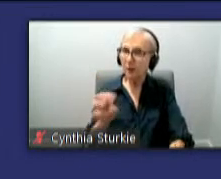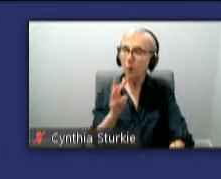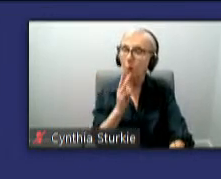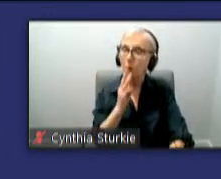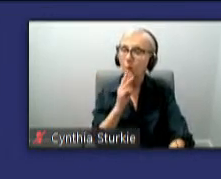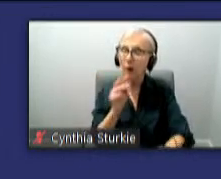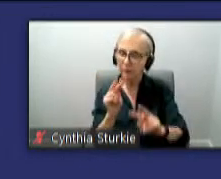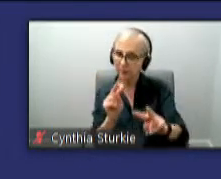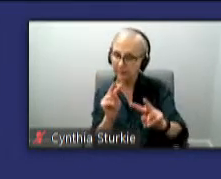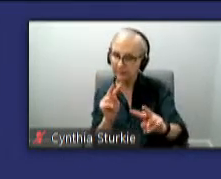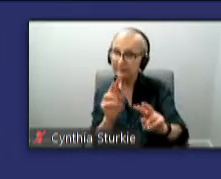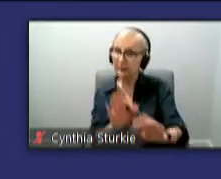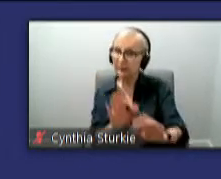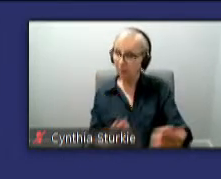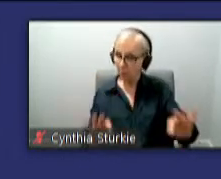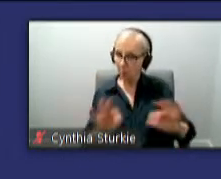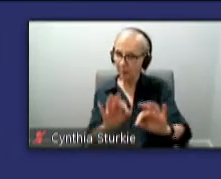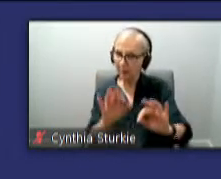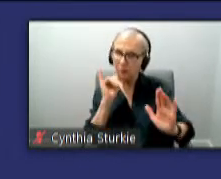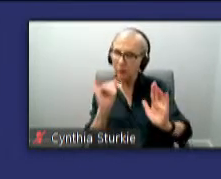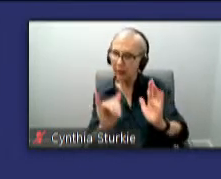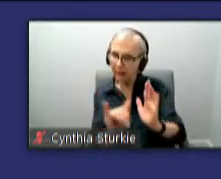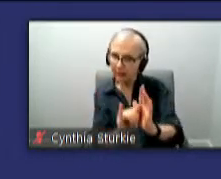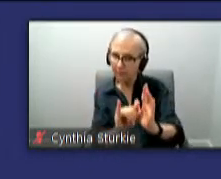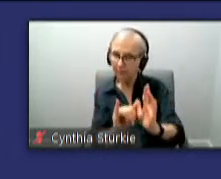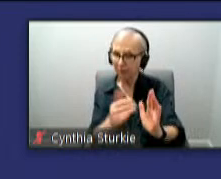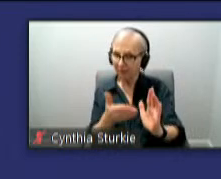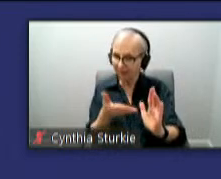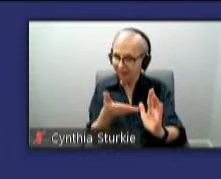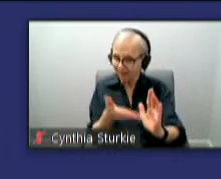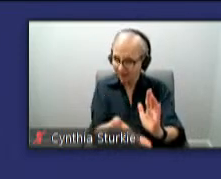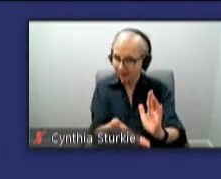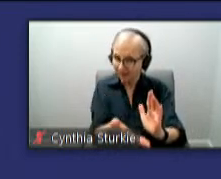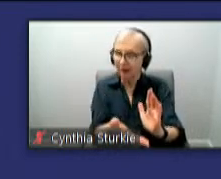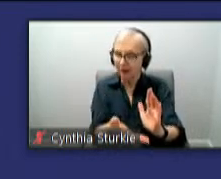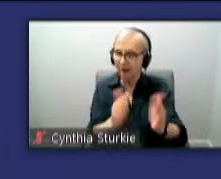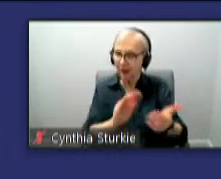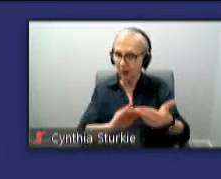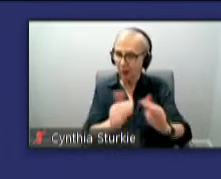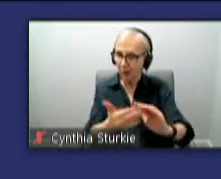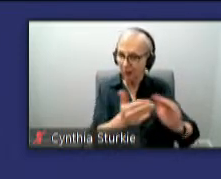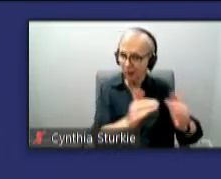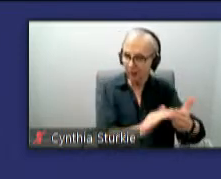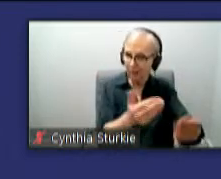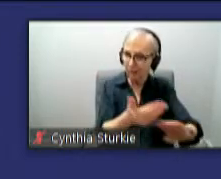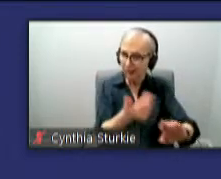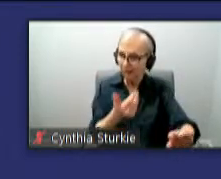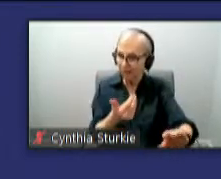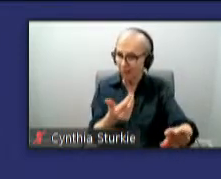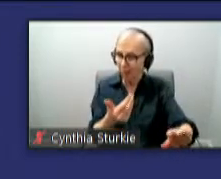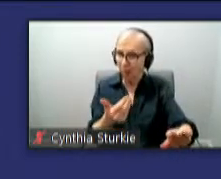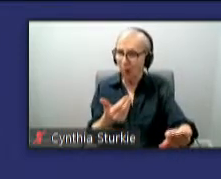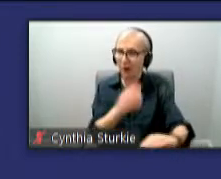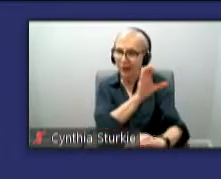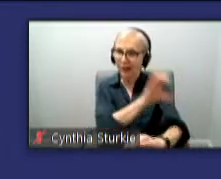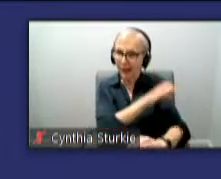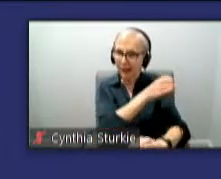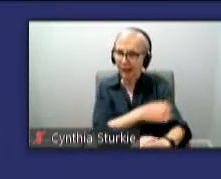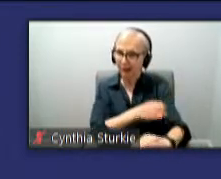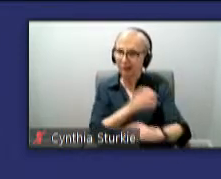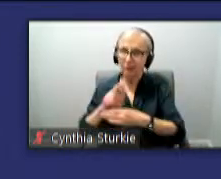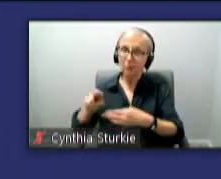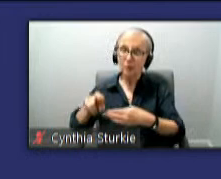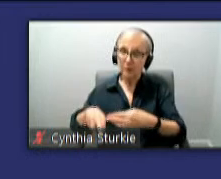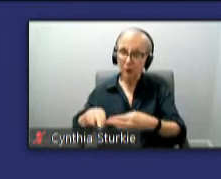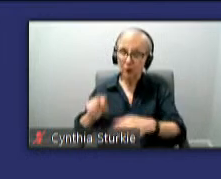is important because we can identify the presence of a virus in a community before we have results from clinical testing. Using this method,